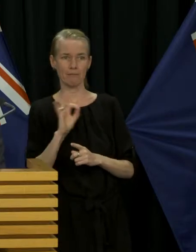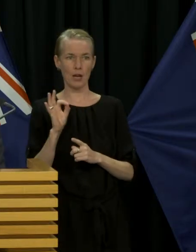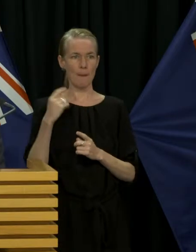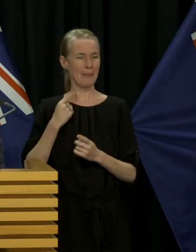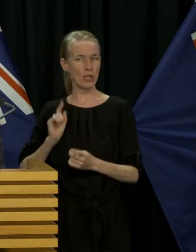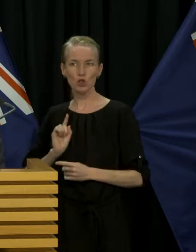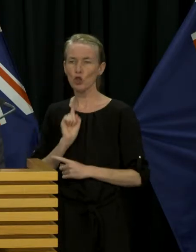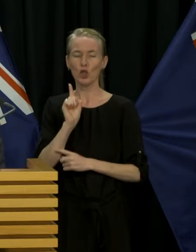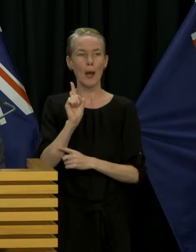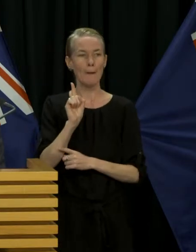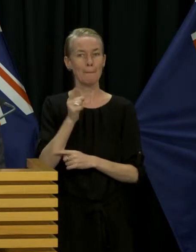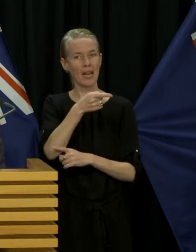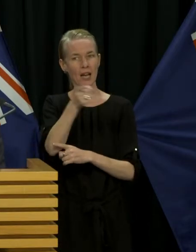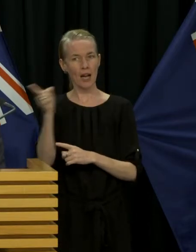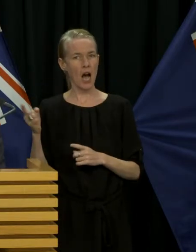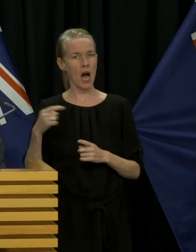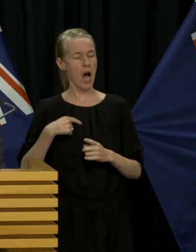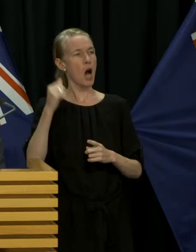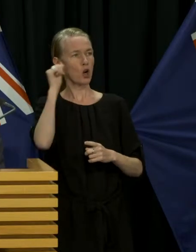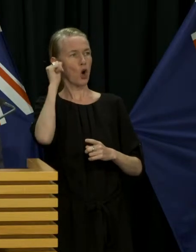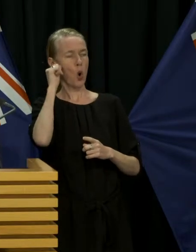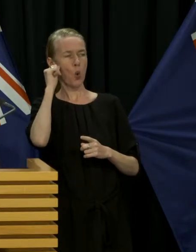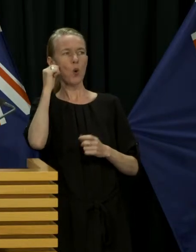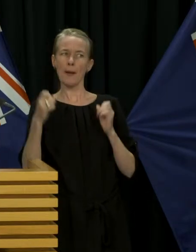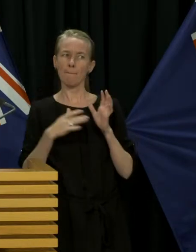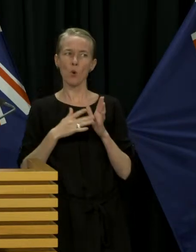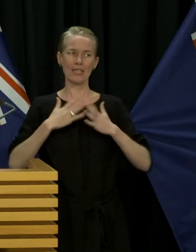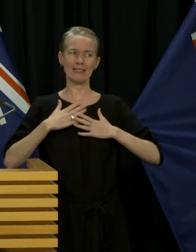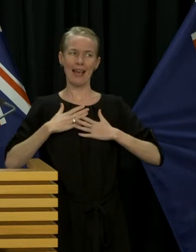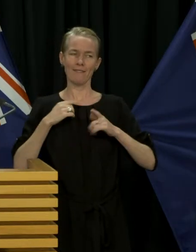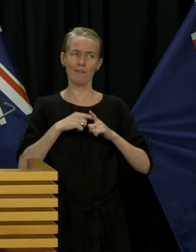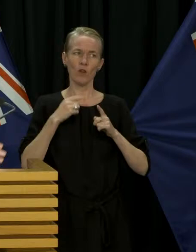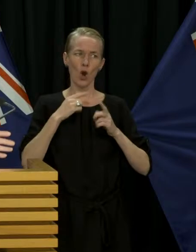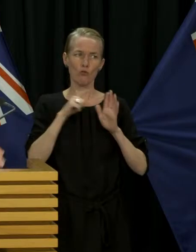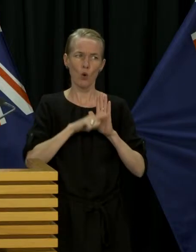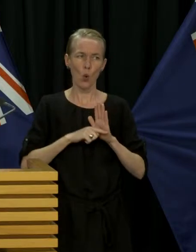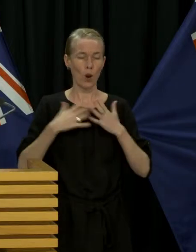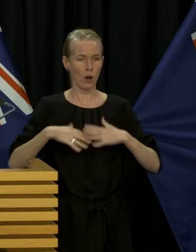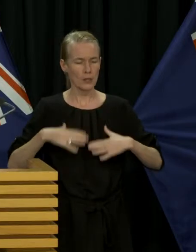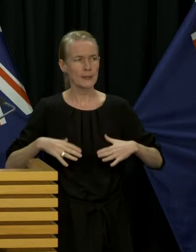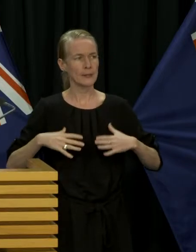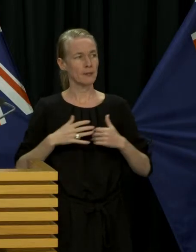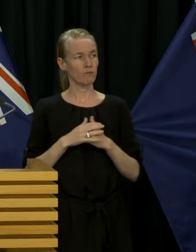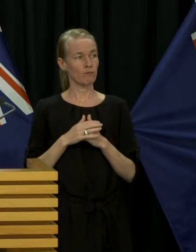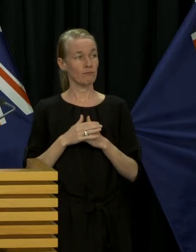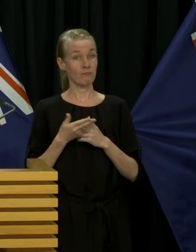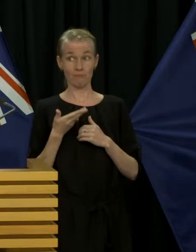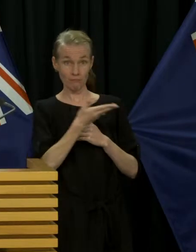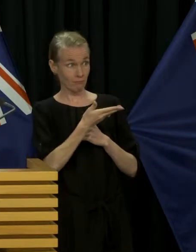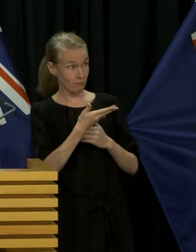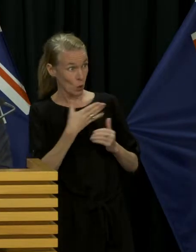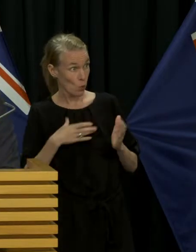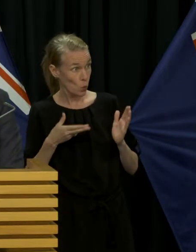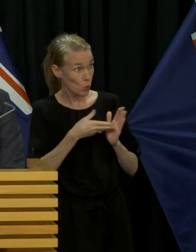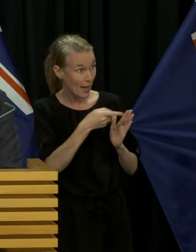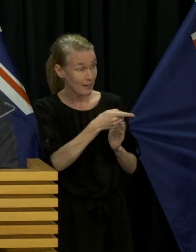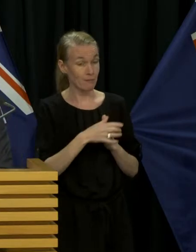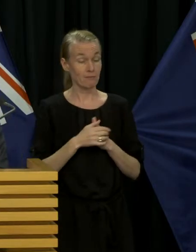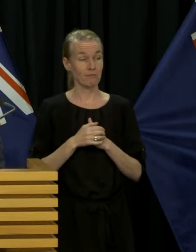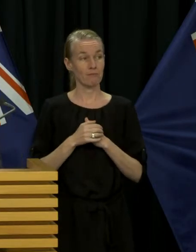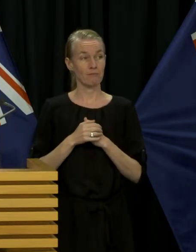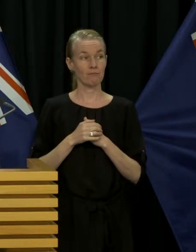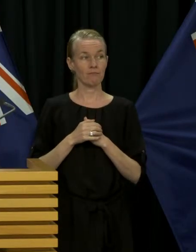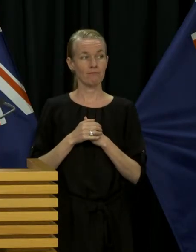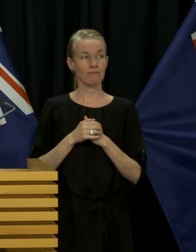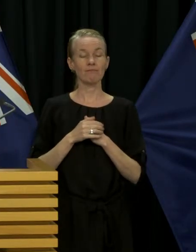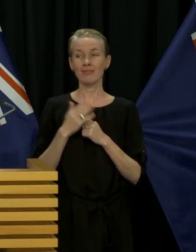spoke to were very, very conscious of the matter. South Korea. I'll just see whether the Director General wants to add to that. Thanks, Minister. Two comments,